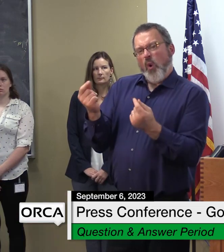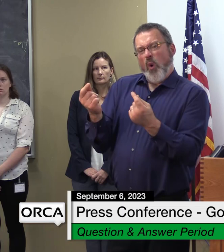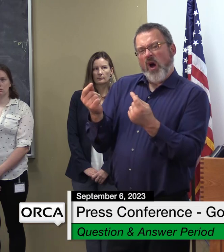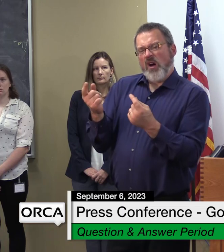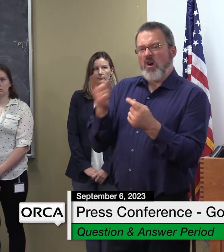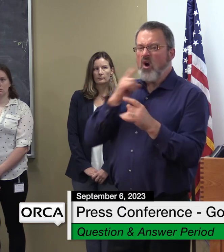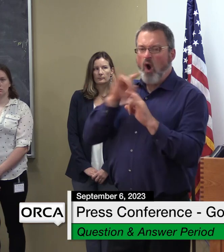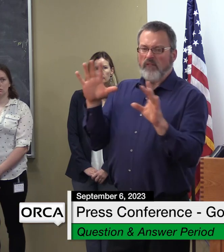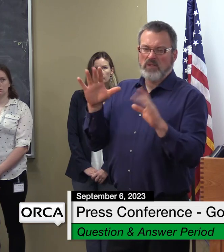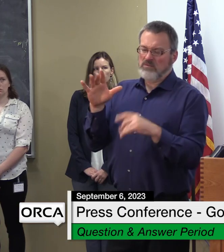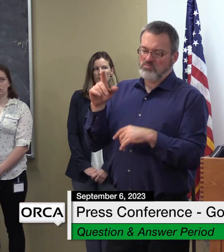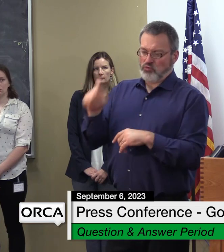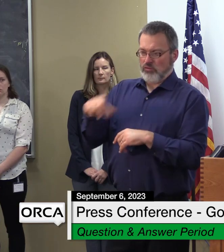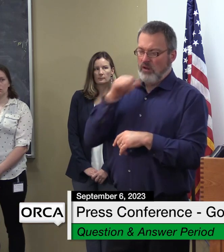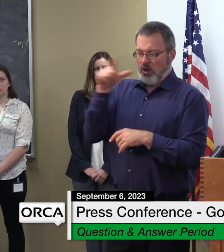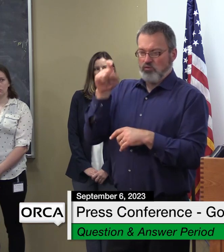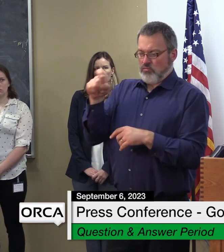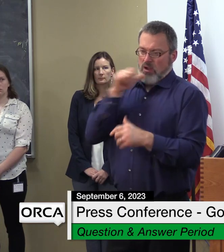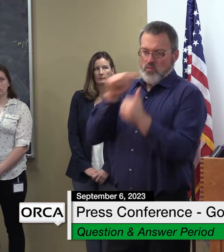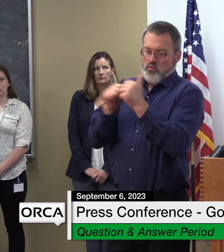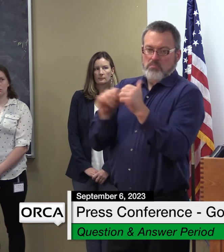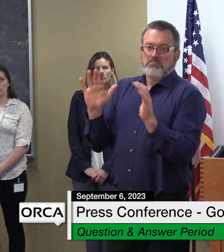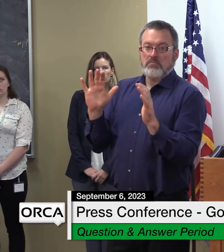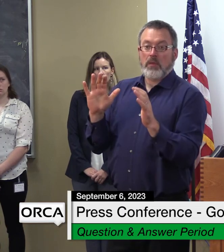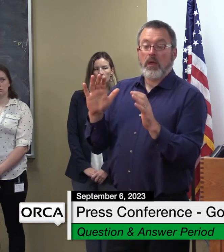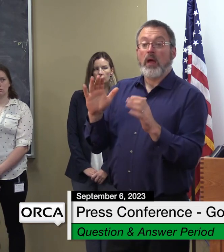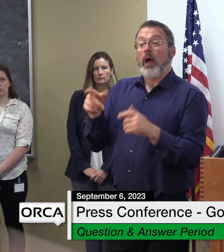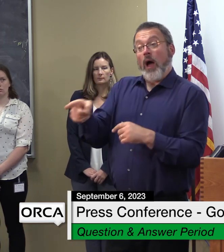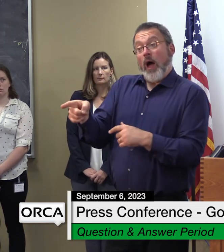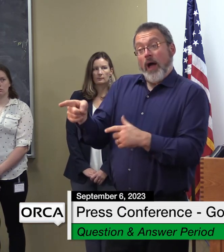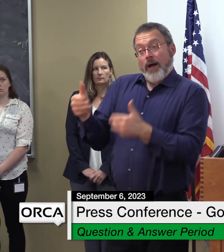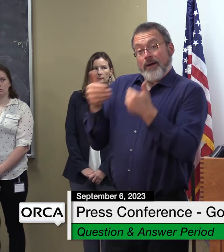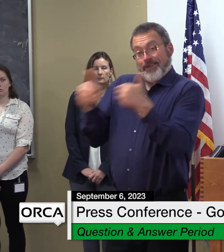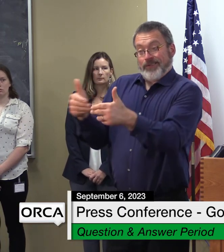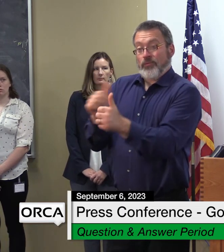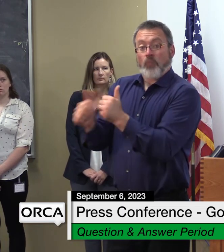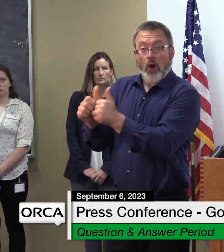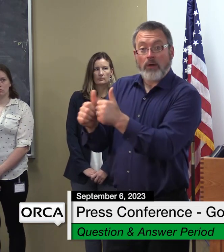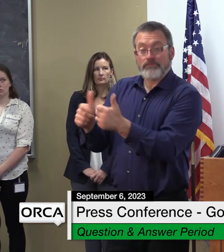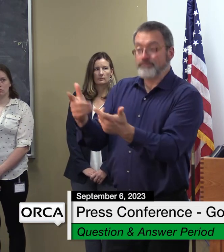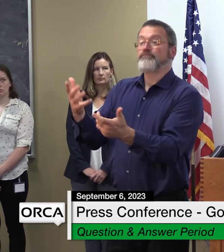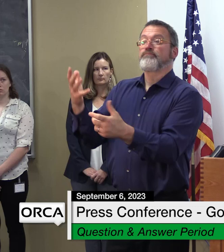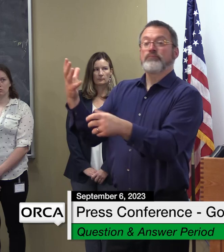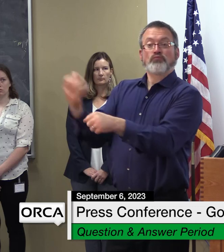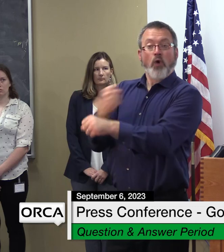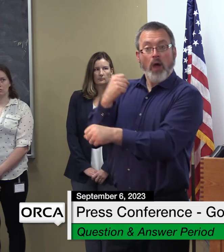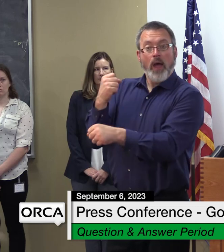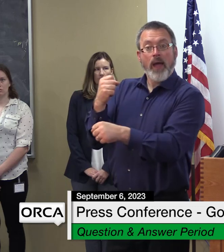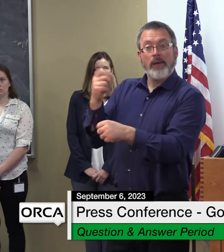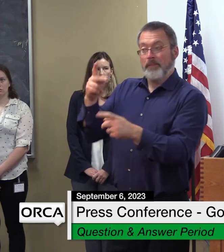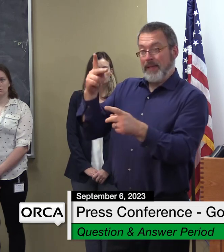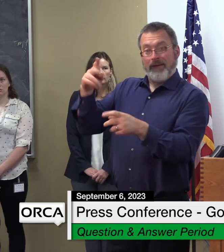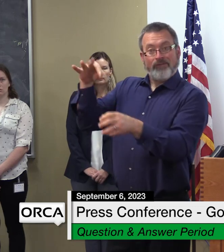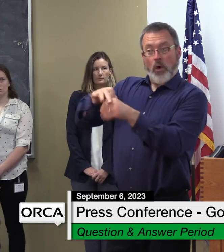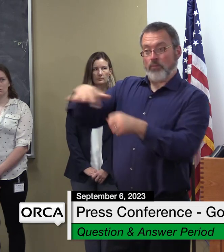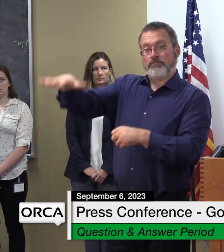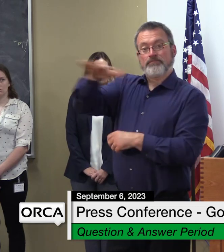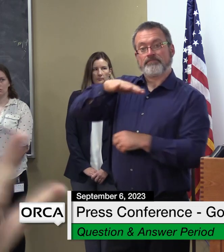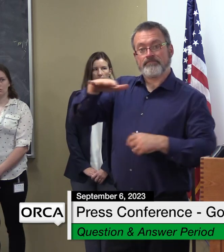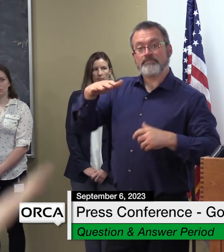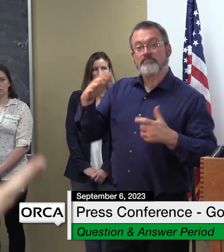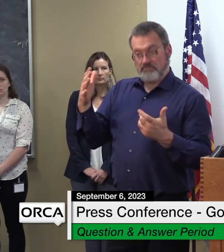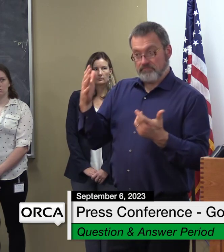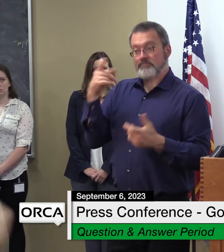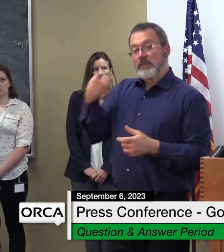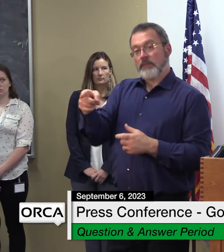from running. And but he moved forward with that. The people of Franklin County elected him, and